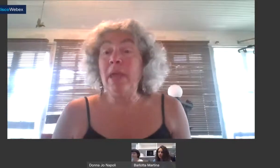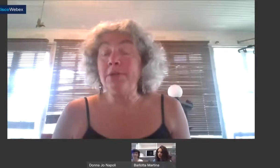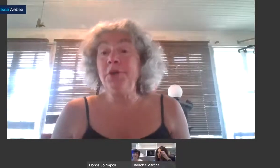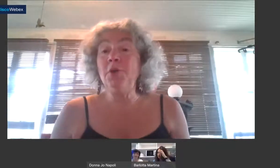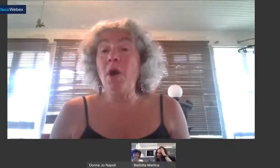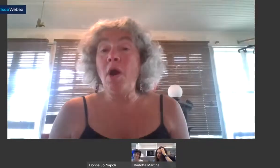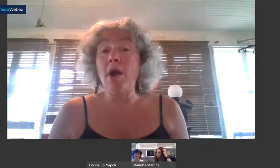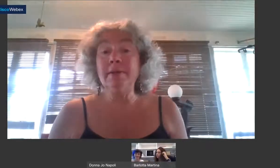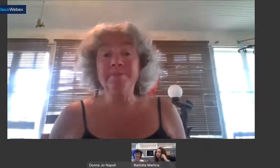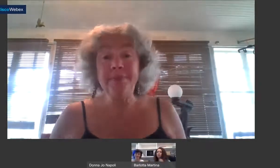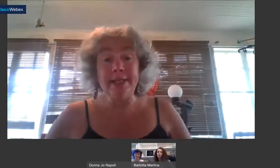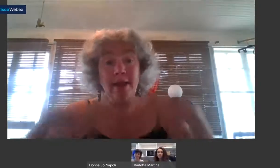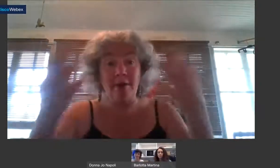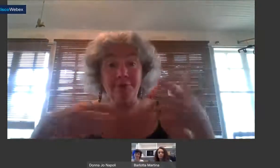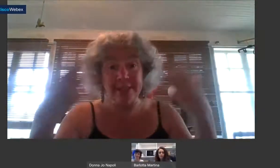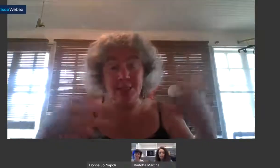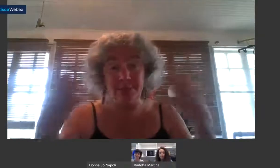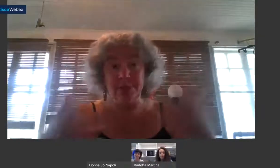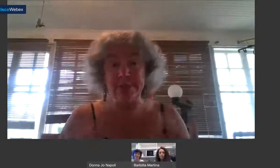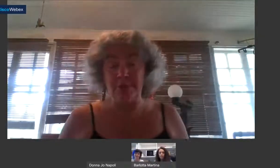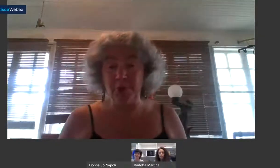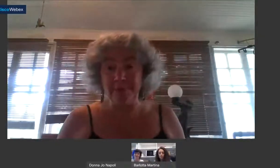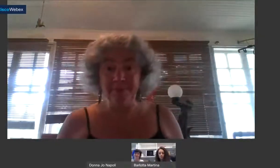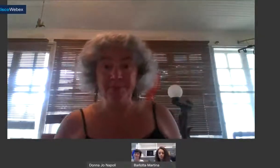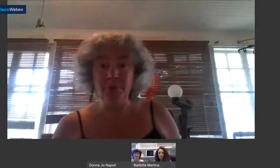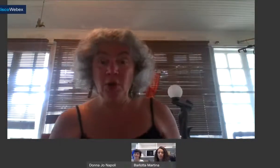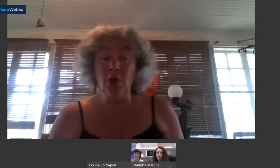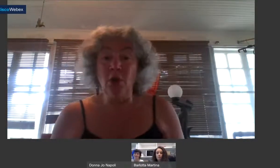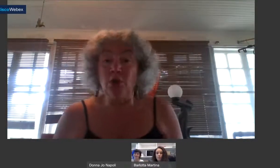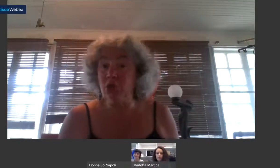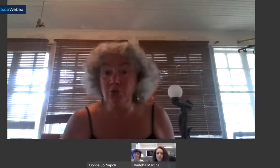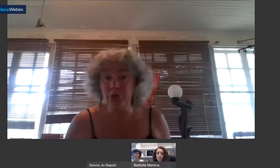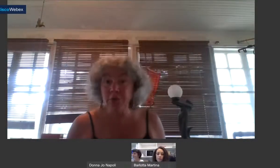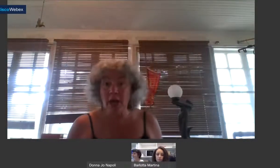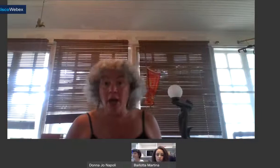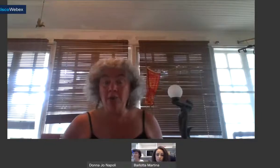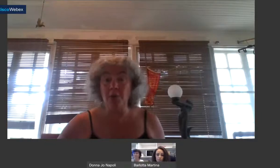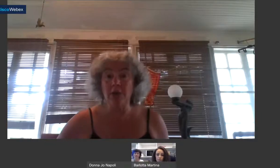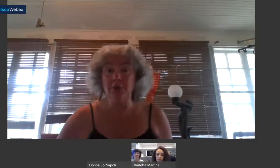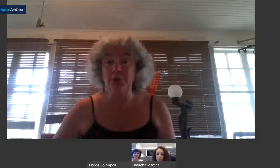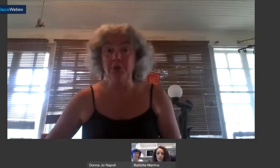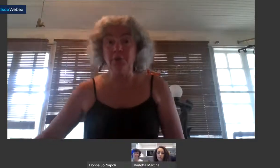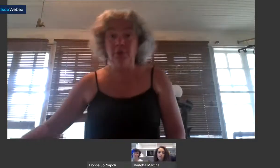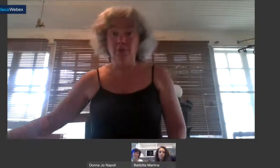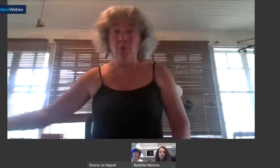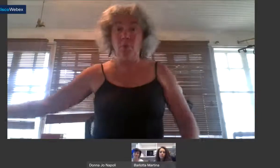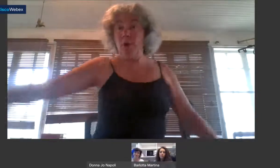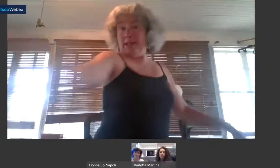when you are in a conversation with someone, you do not want to wind